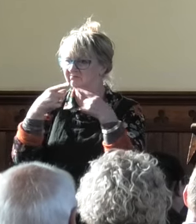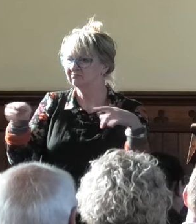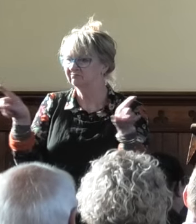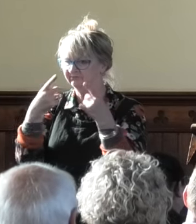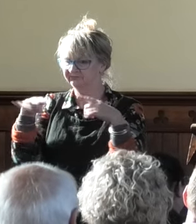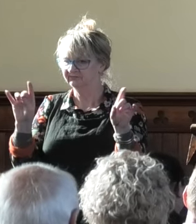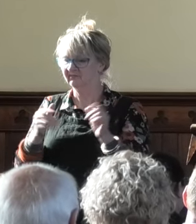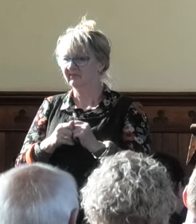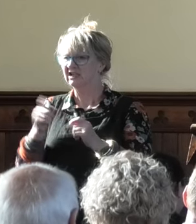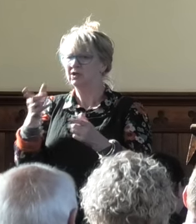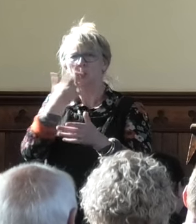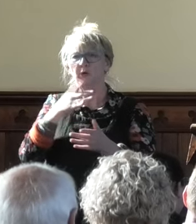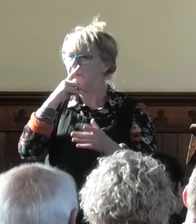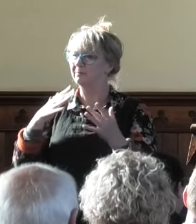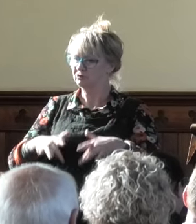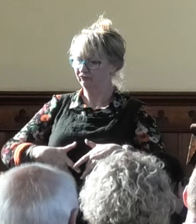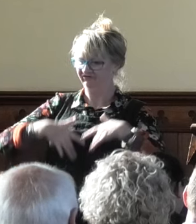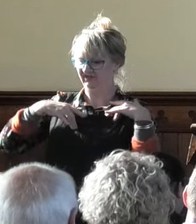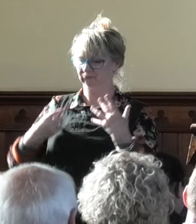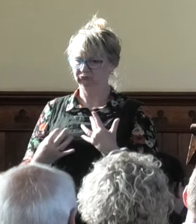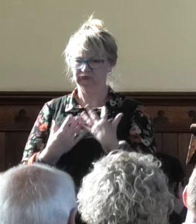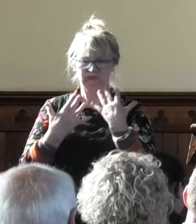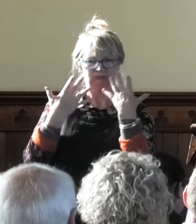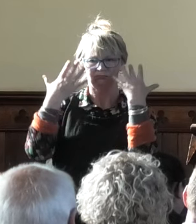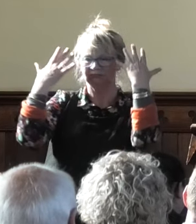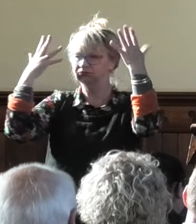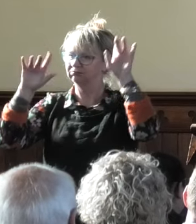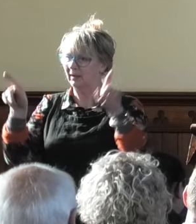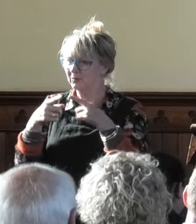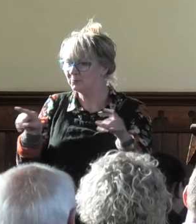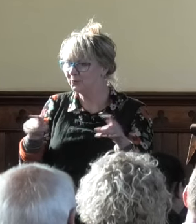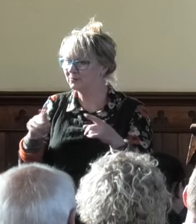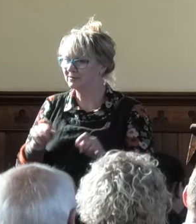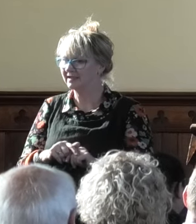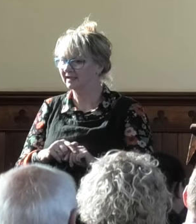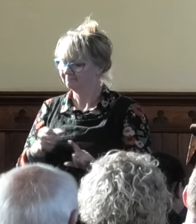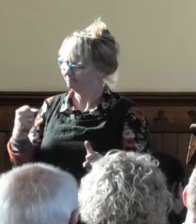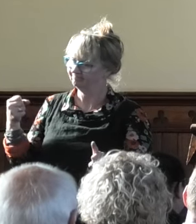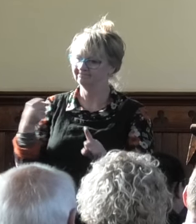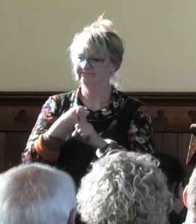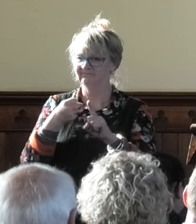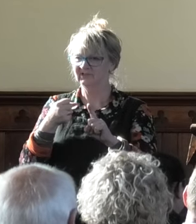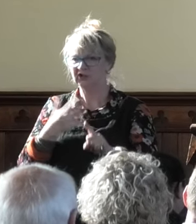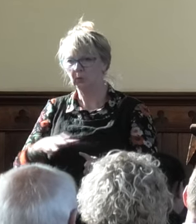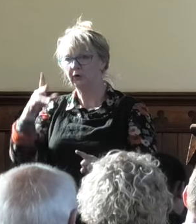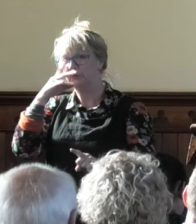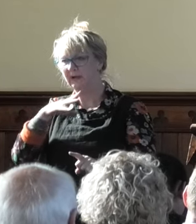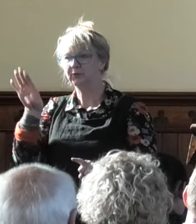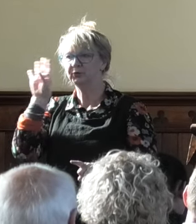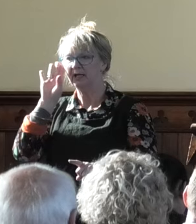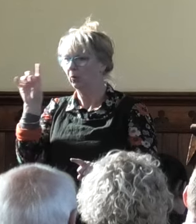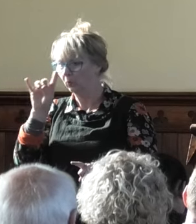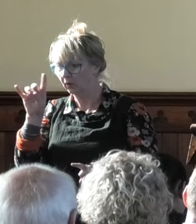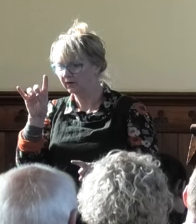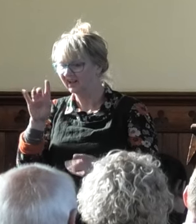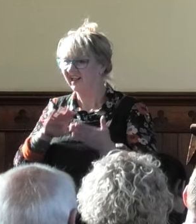the beauty and the magnificence of the orchestral composition, but most significantly, that people would hear the message